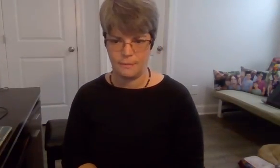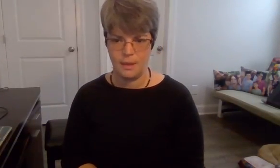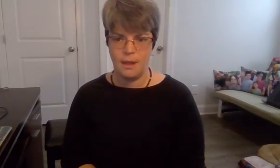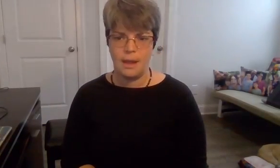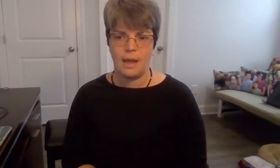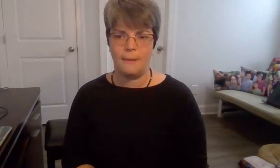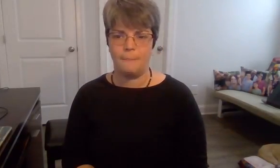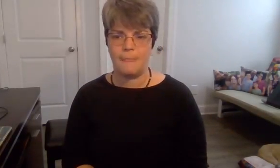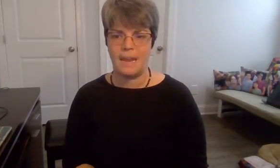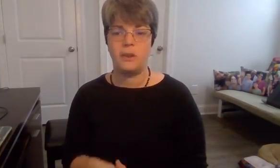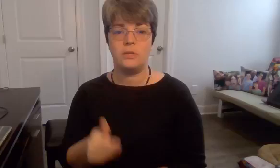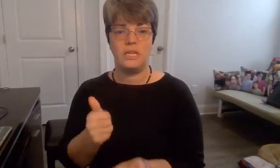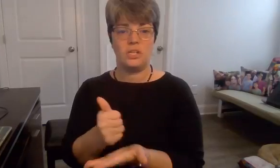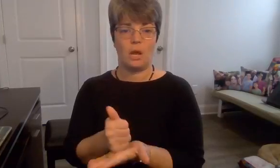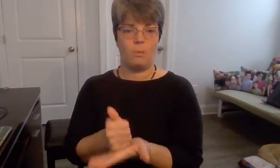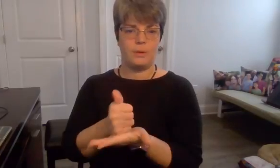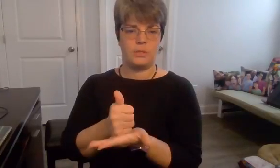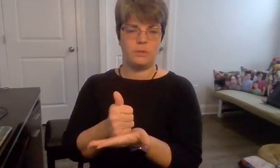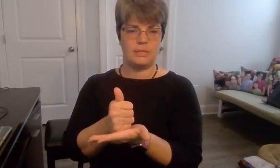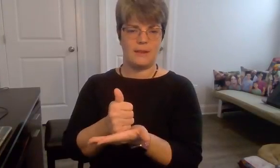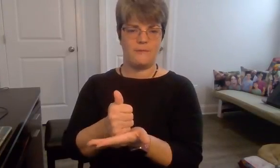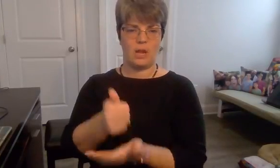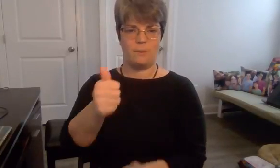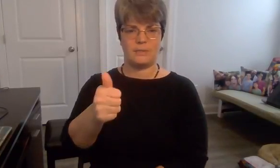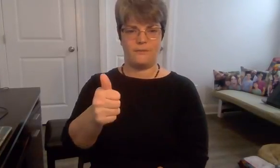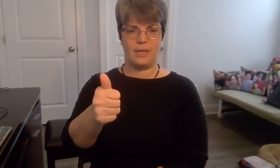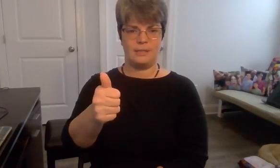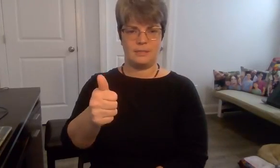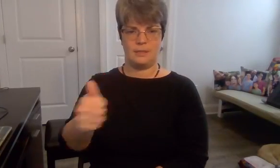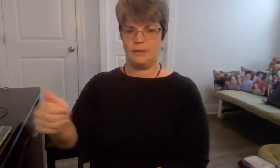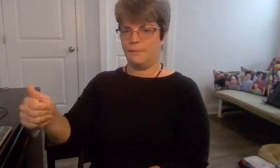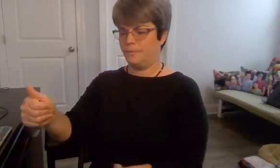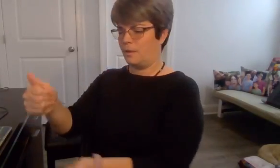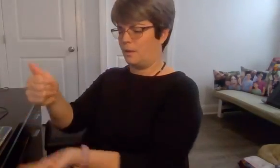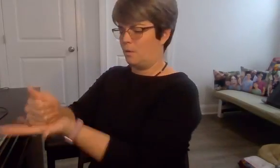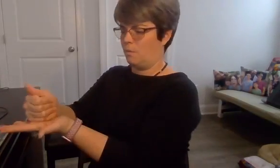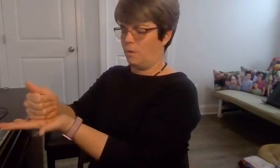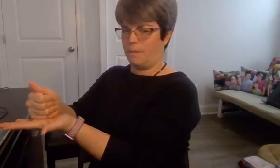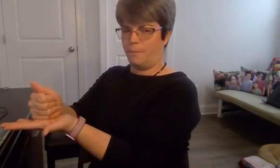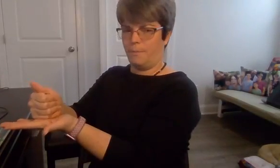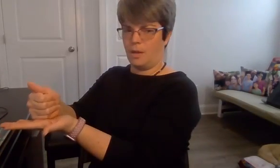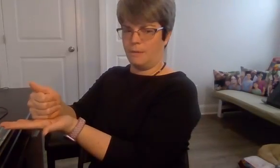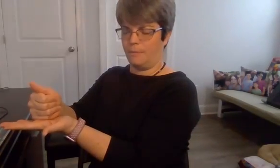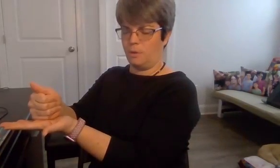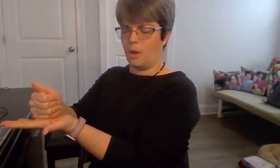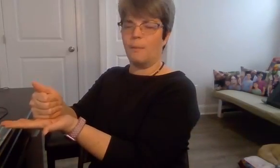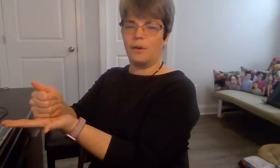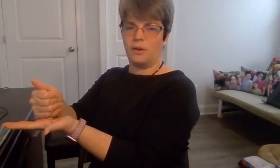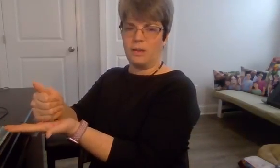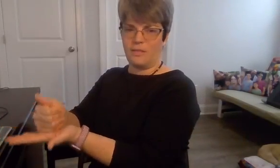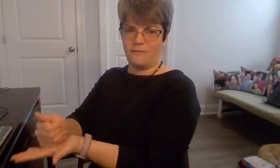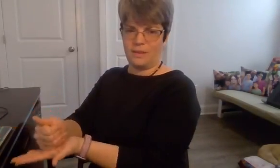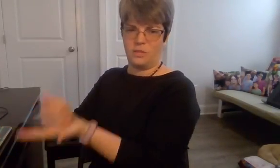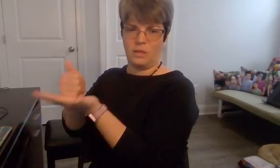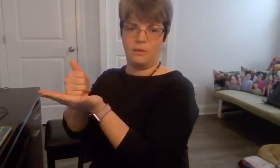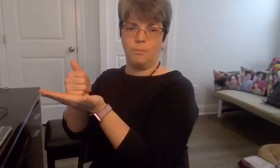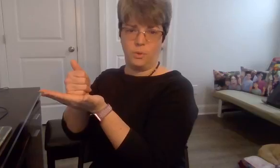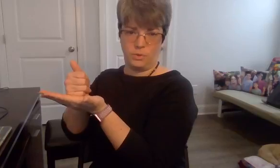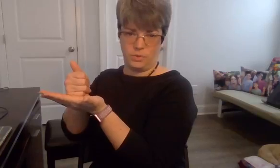thing. And how do you teach help? So the sign for help is a fist with a your palm underneath that fist and you give it a boost.